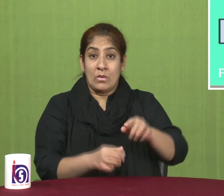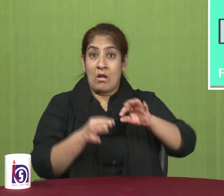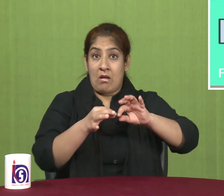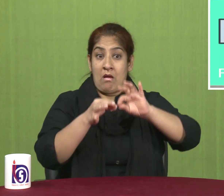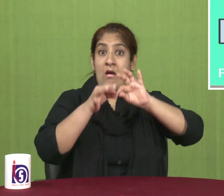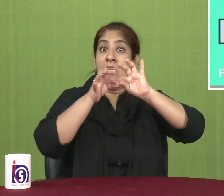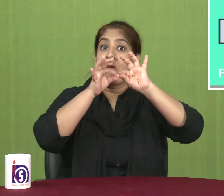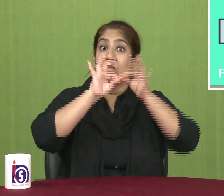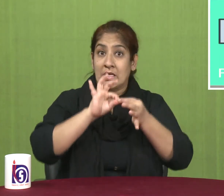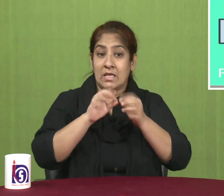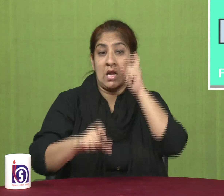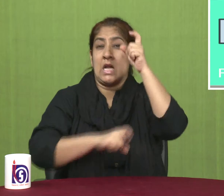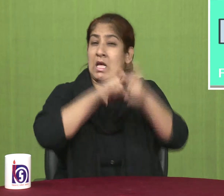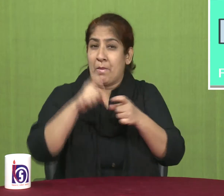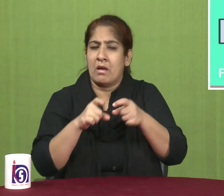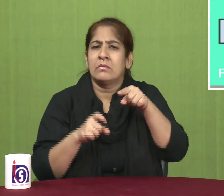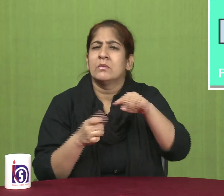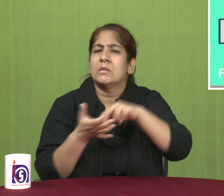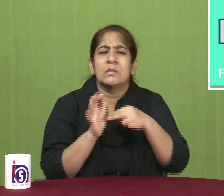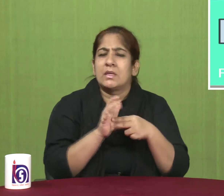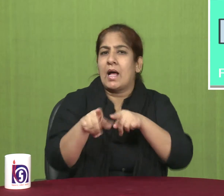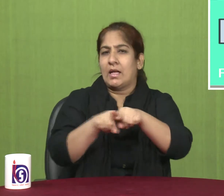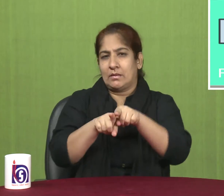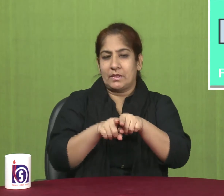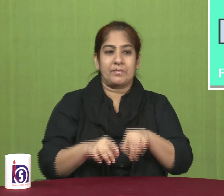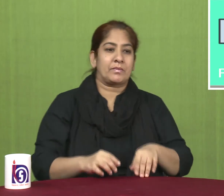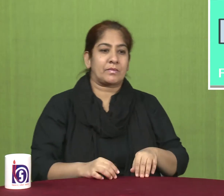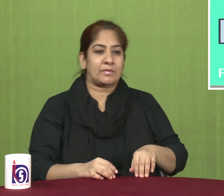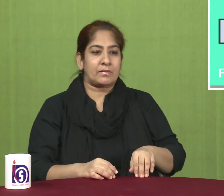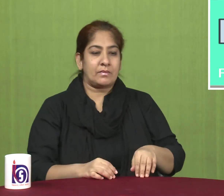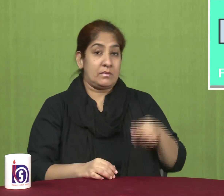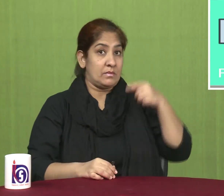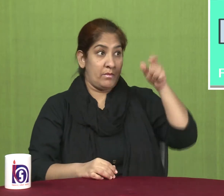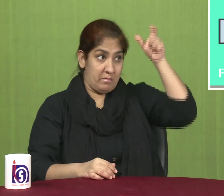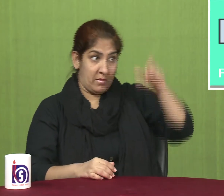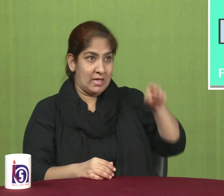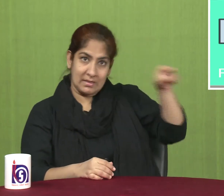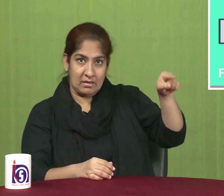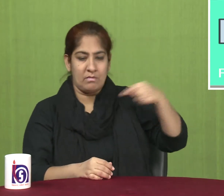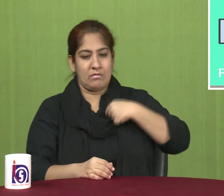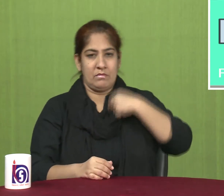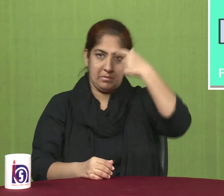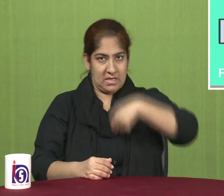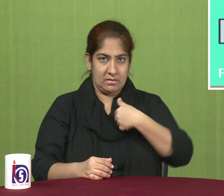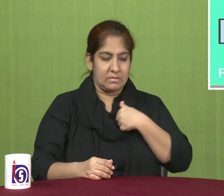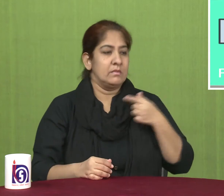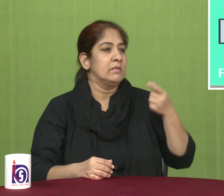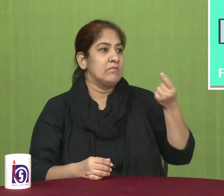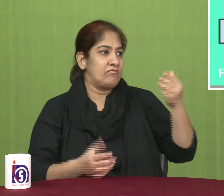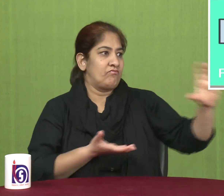Fixed capital, let us understand this. For example, there is another person and I have taken some amount of money, as you can say the person